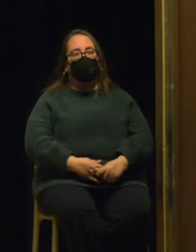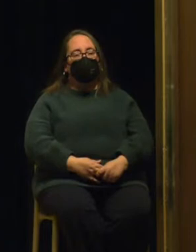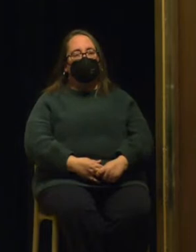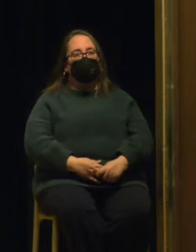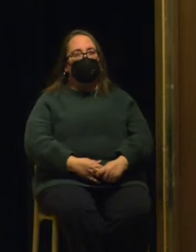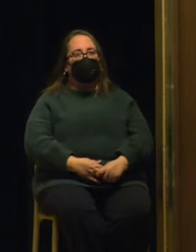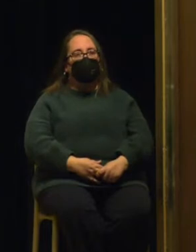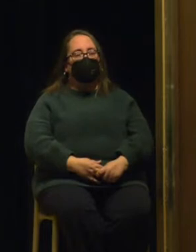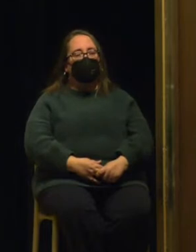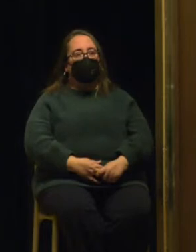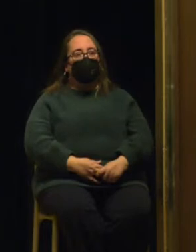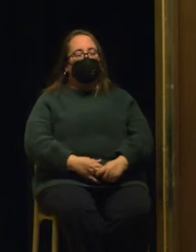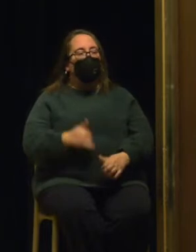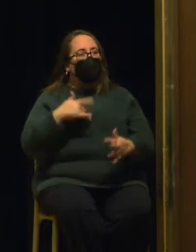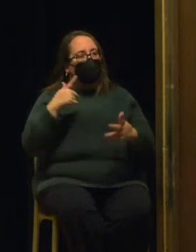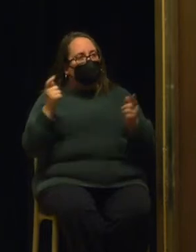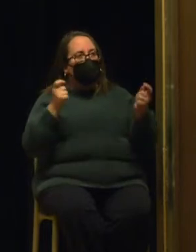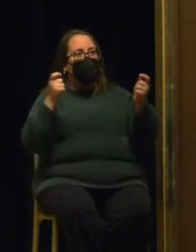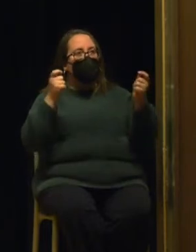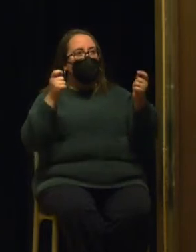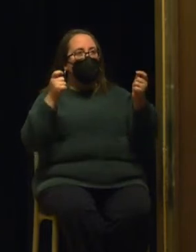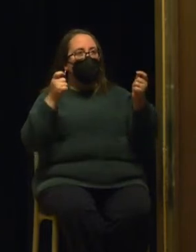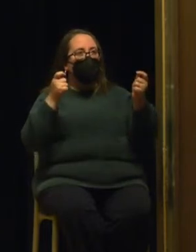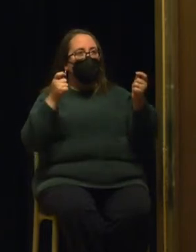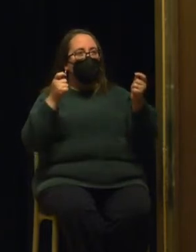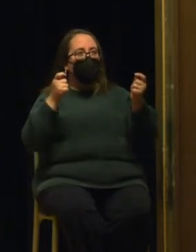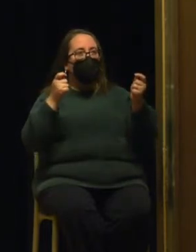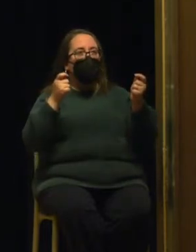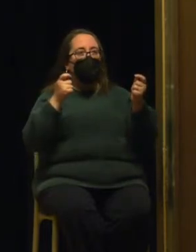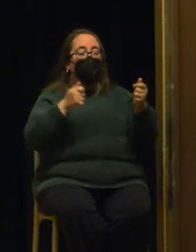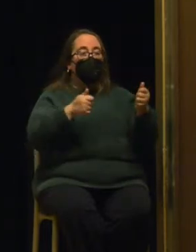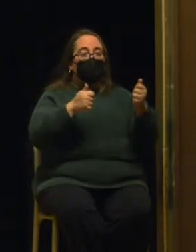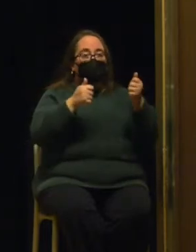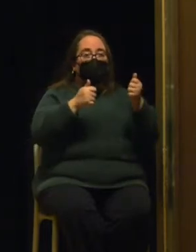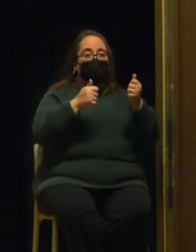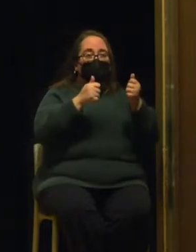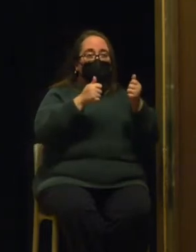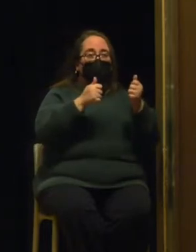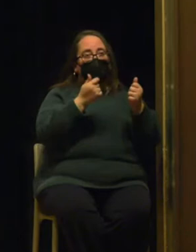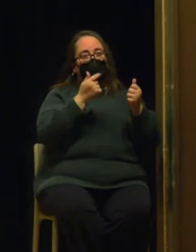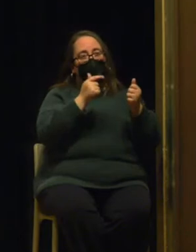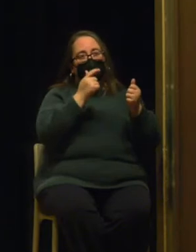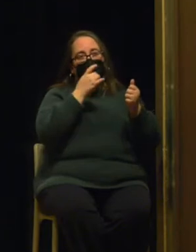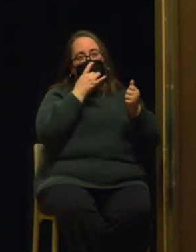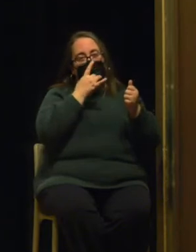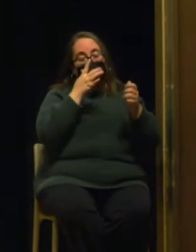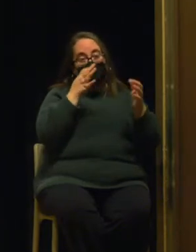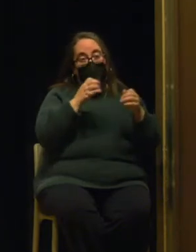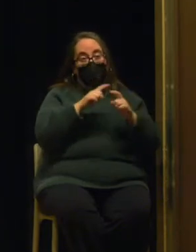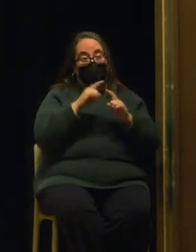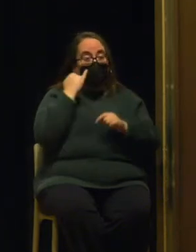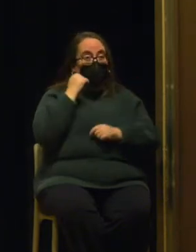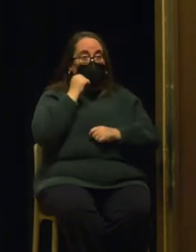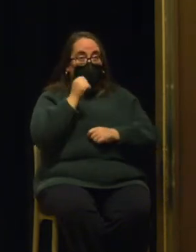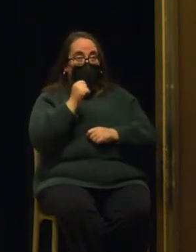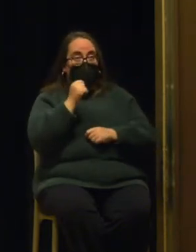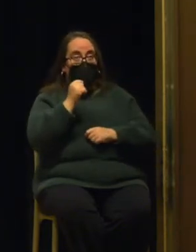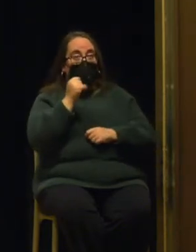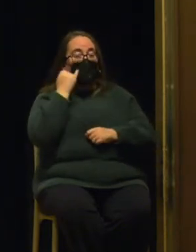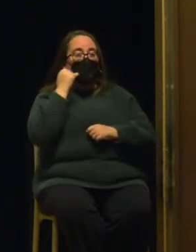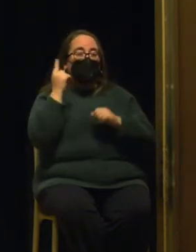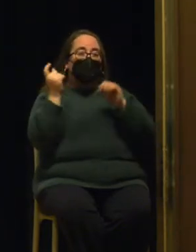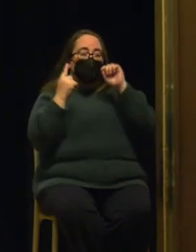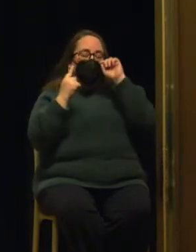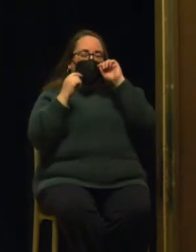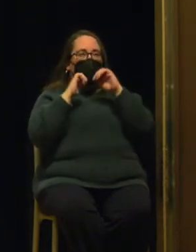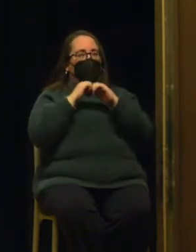you know, have control of the green light decisions. Mm-hmm. But in lieu of that, if someone asked me,